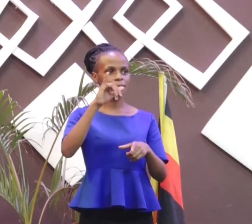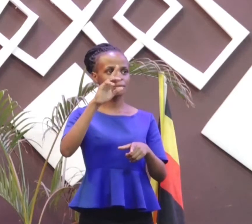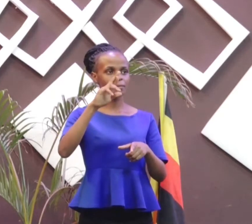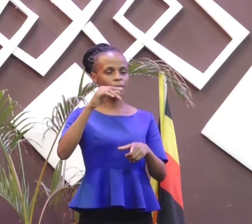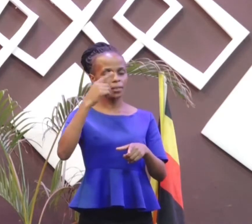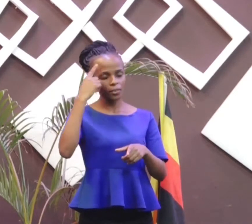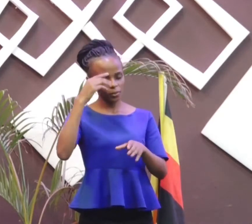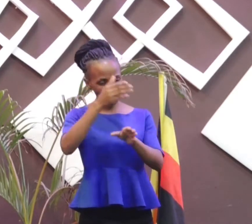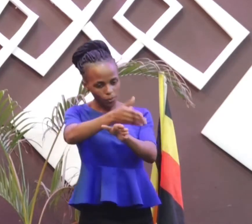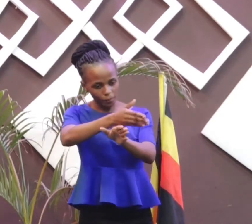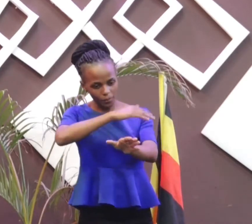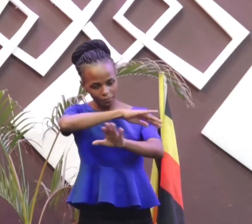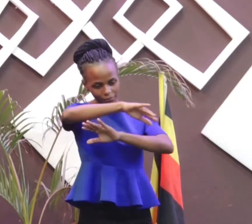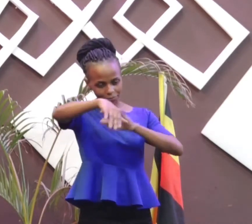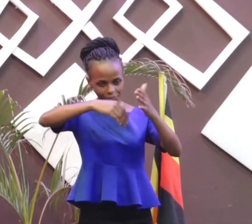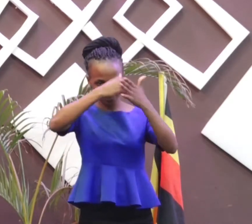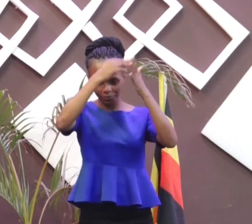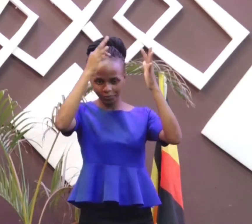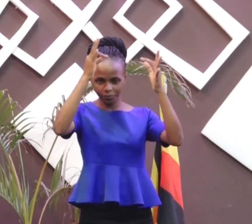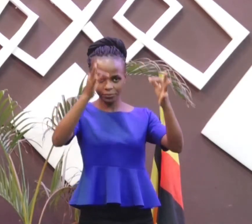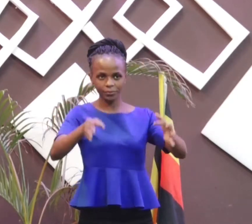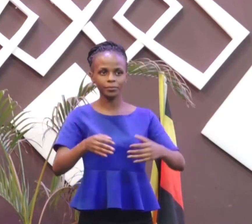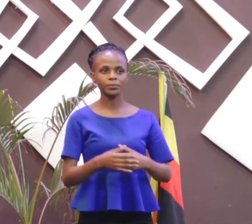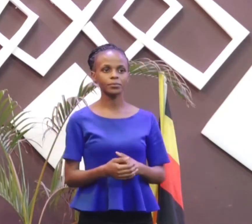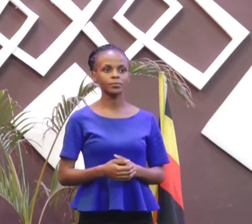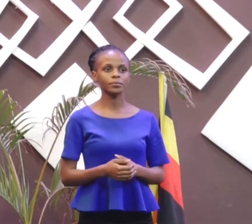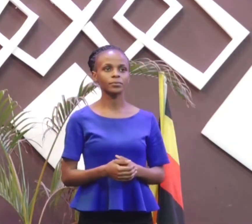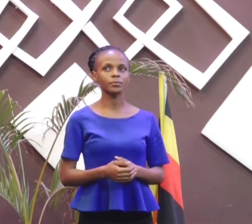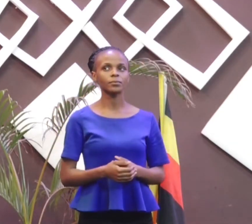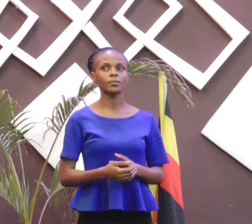Pastor, thank you so much for your dedication behind each and everything.